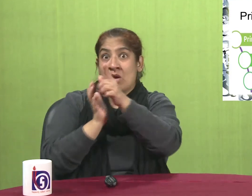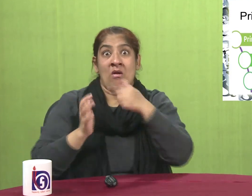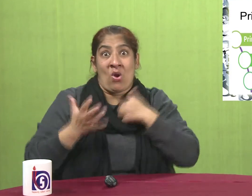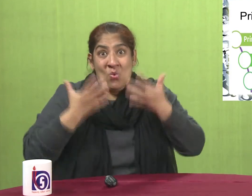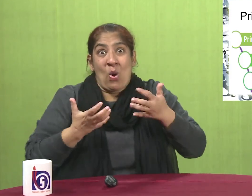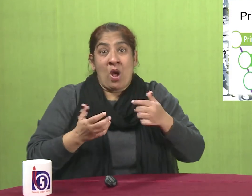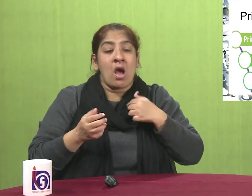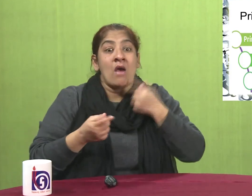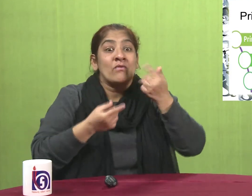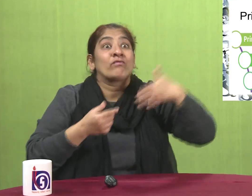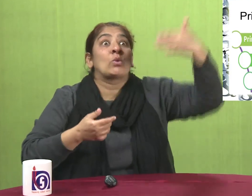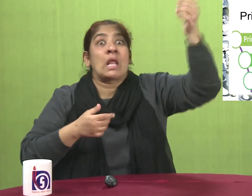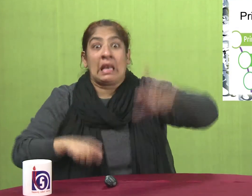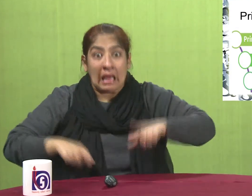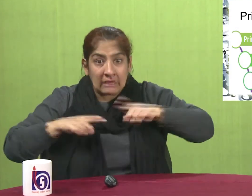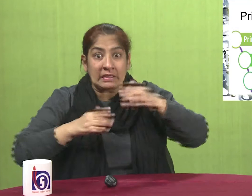The principle of insurable interest